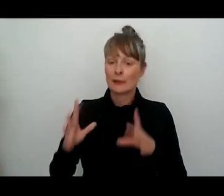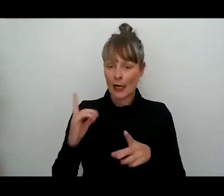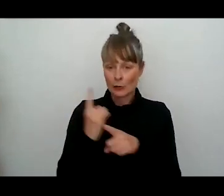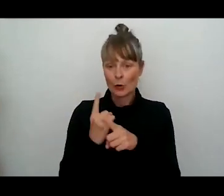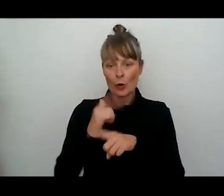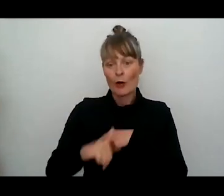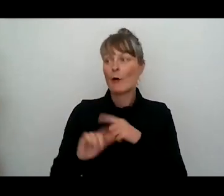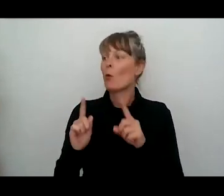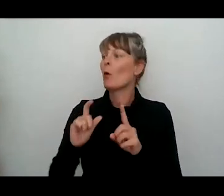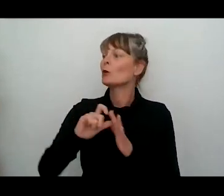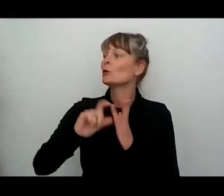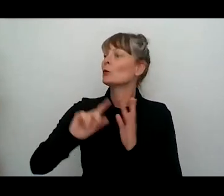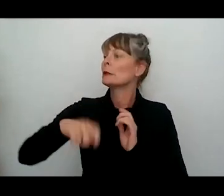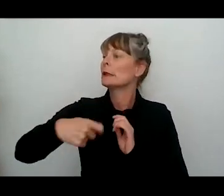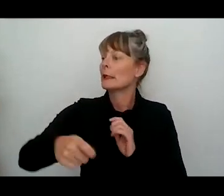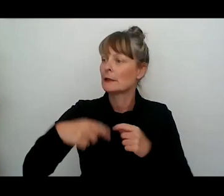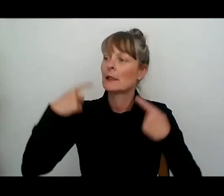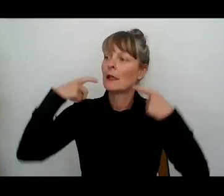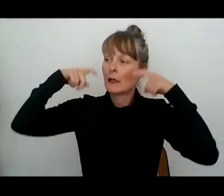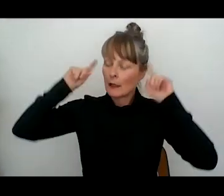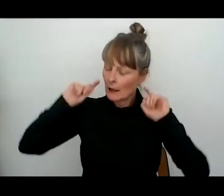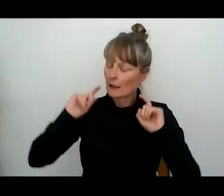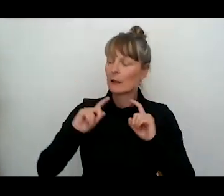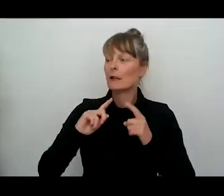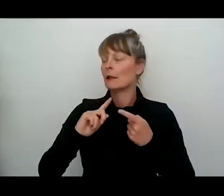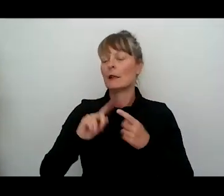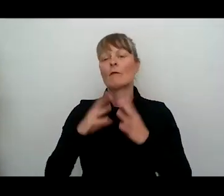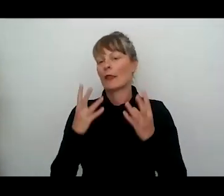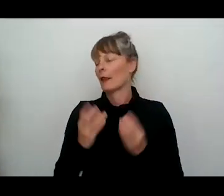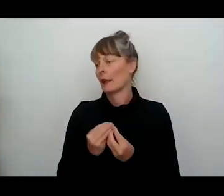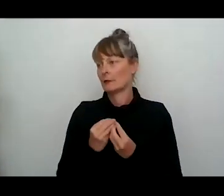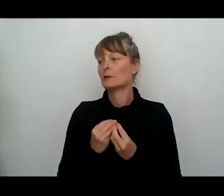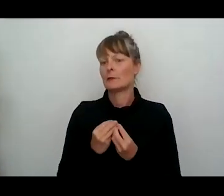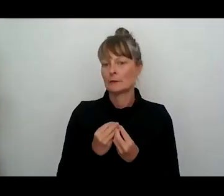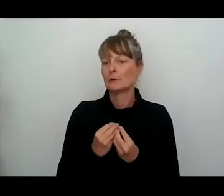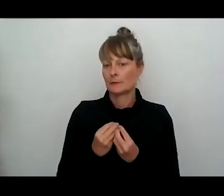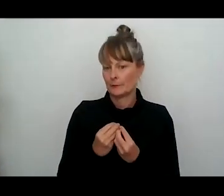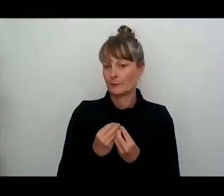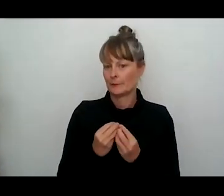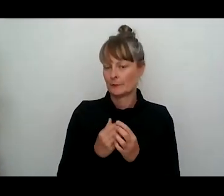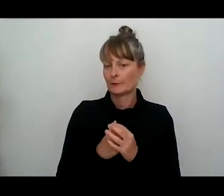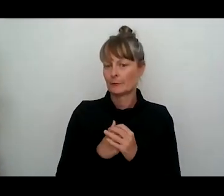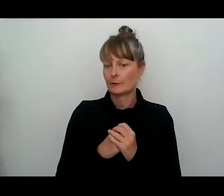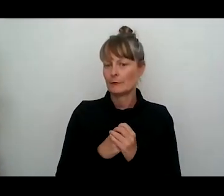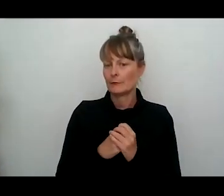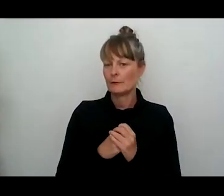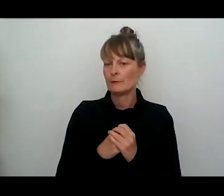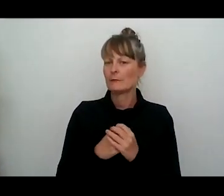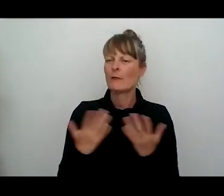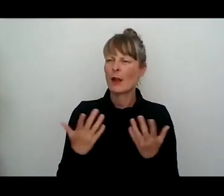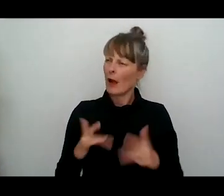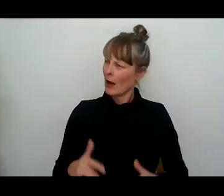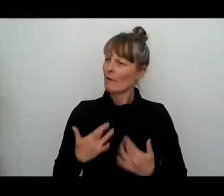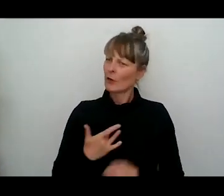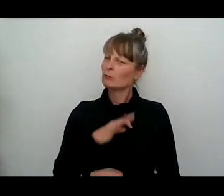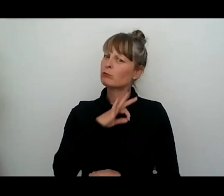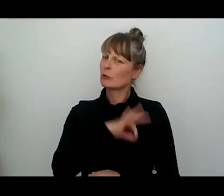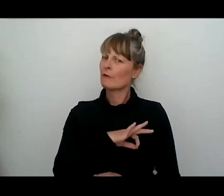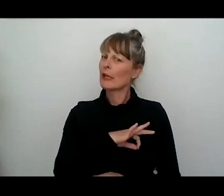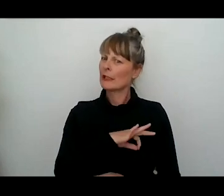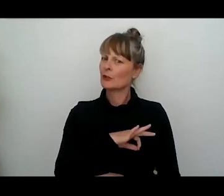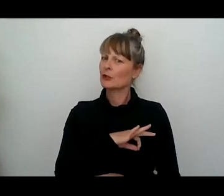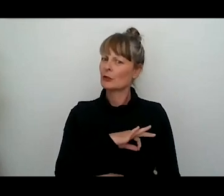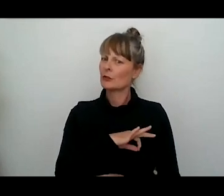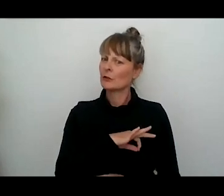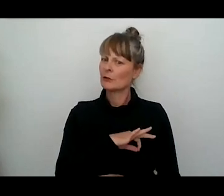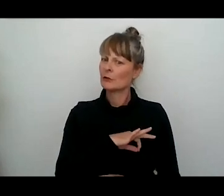what to do next. What's his hearing actually like, and that sort of thing. And and that's a privilege. So for me, as